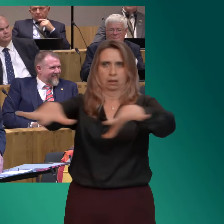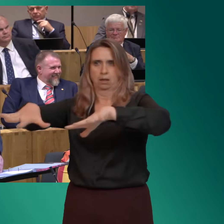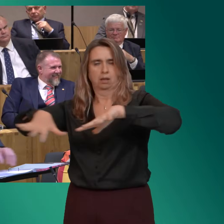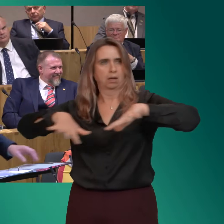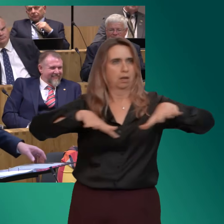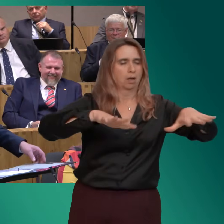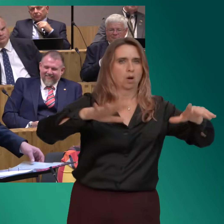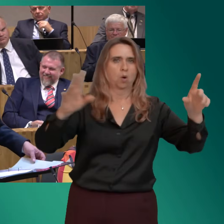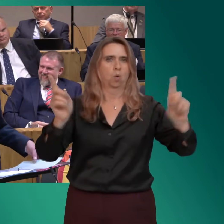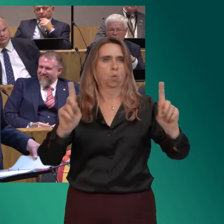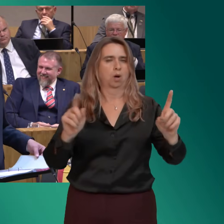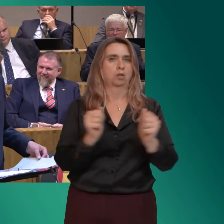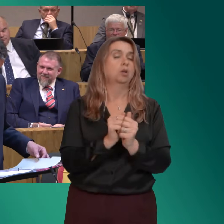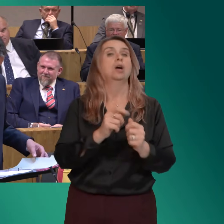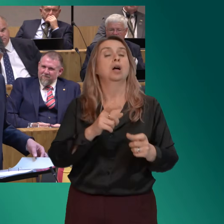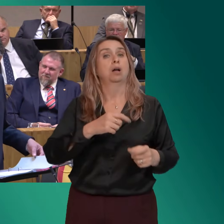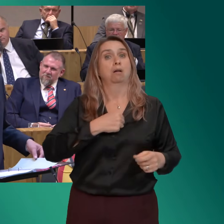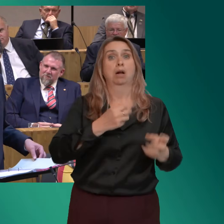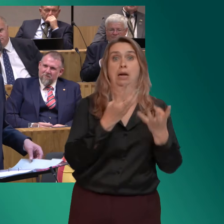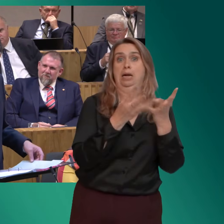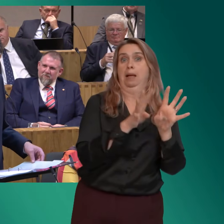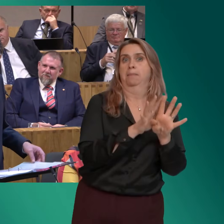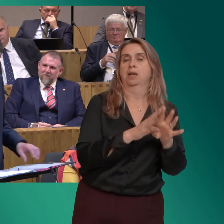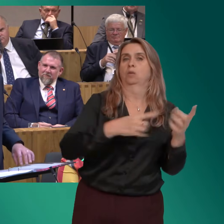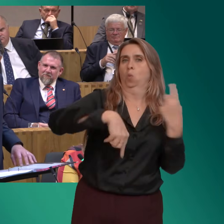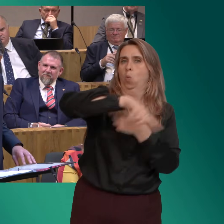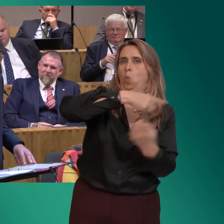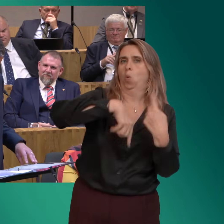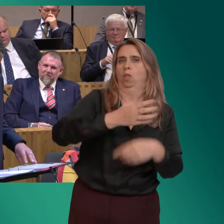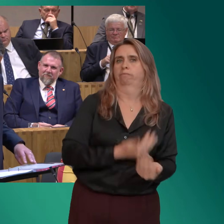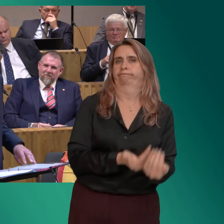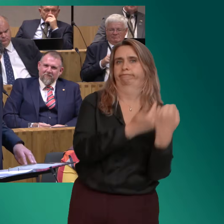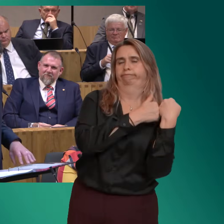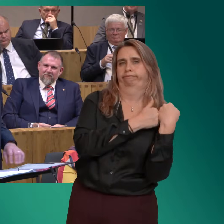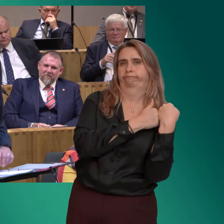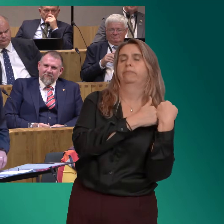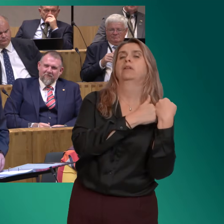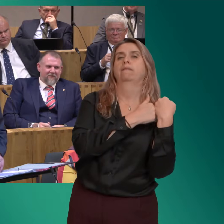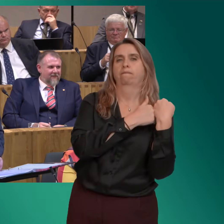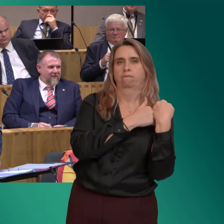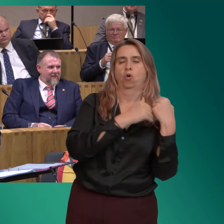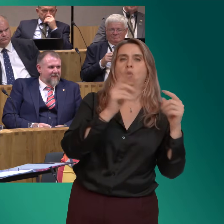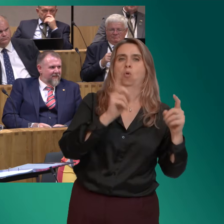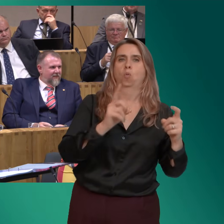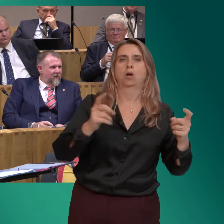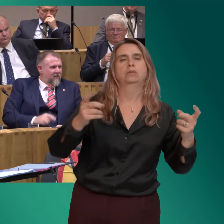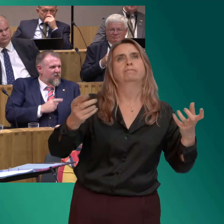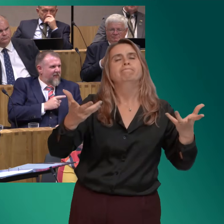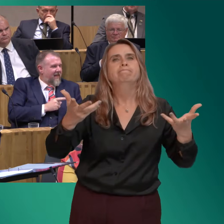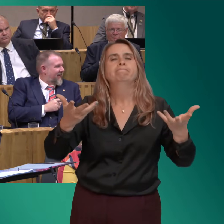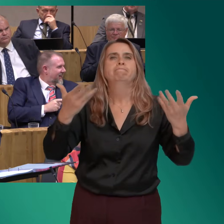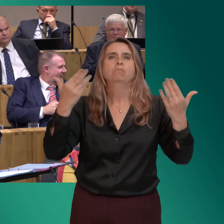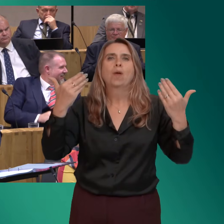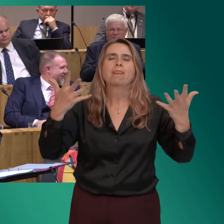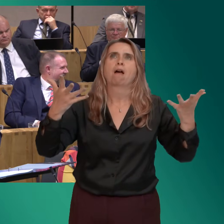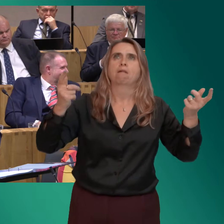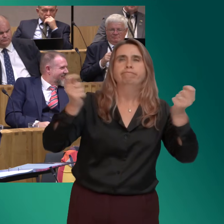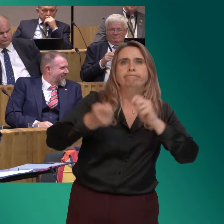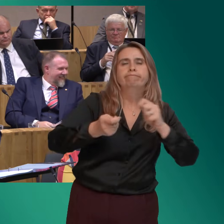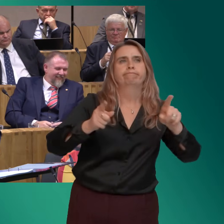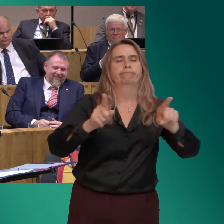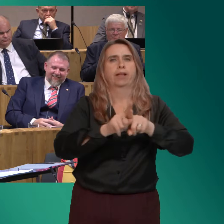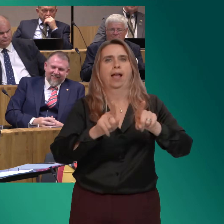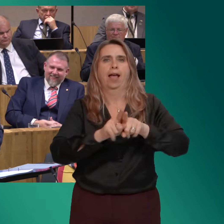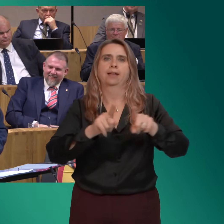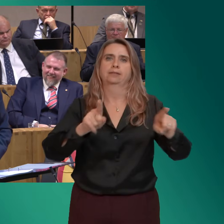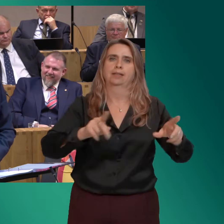is working. The Cabinet holds collective responsibility for the cross-cutting issues of climate and nature, and we're committed to clear public reporting on